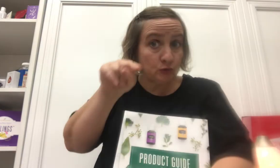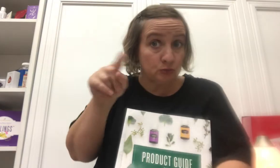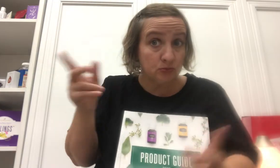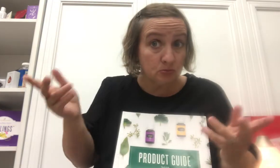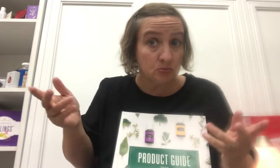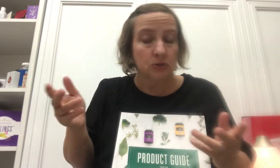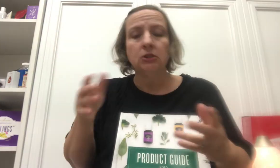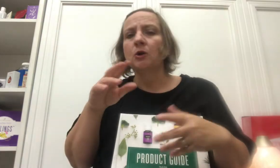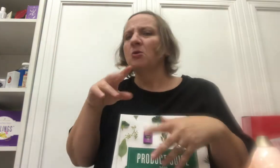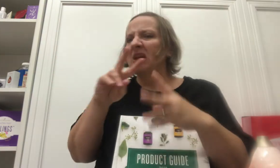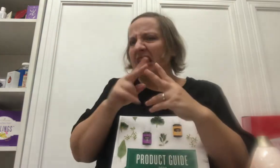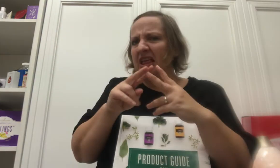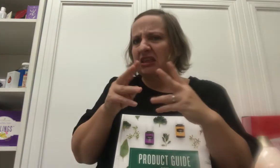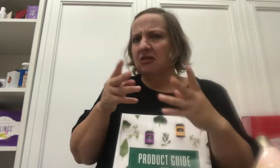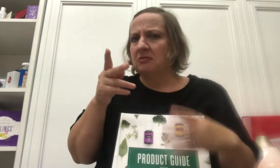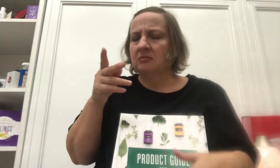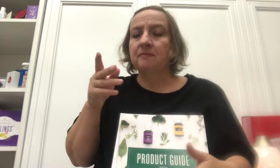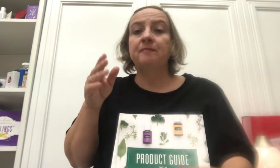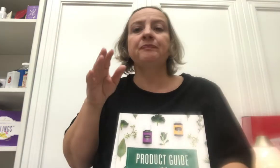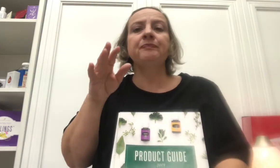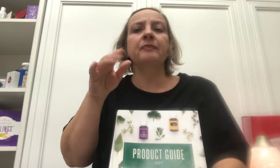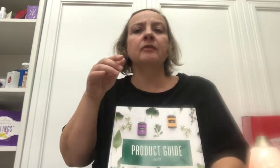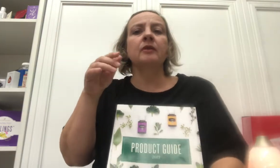your order and to talk to them for you.